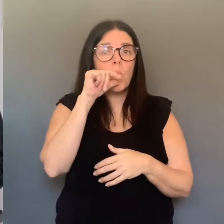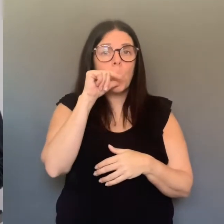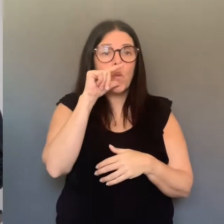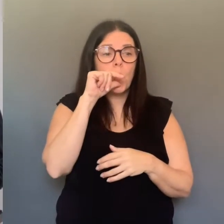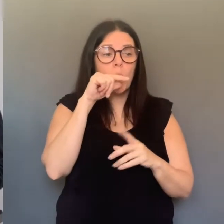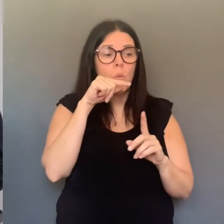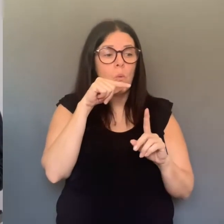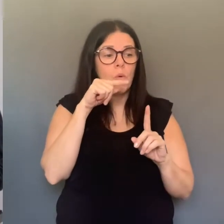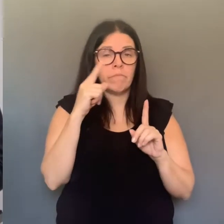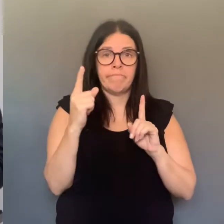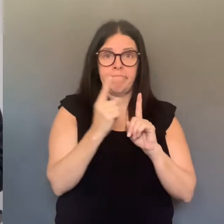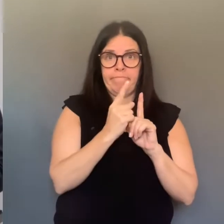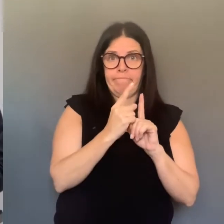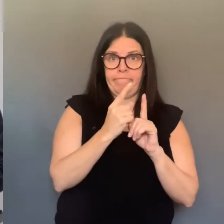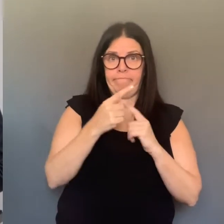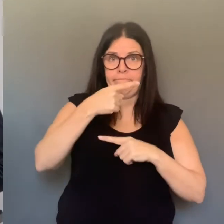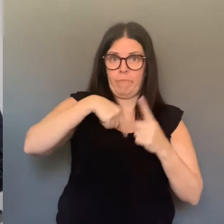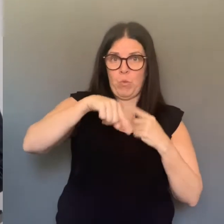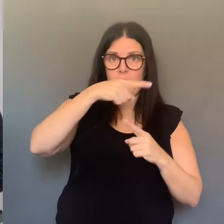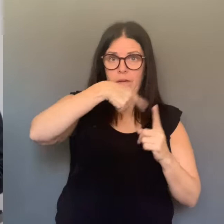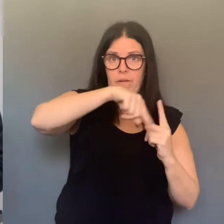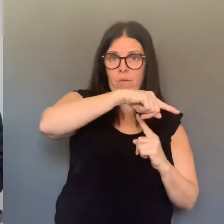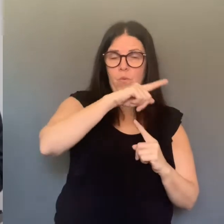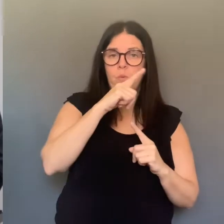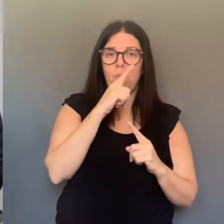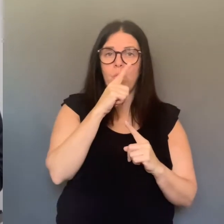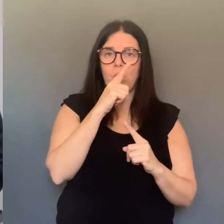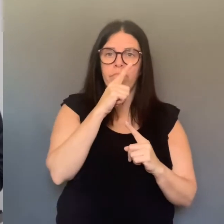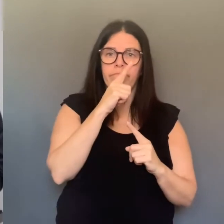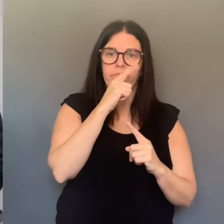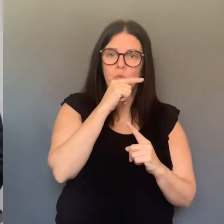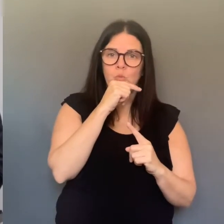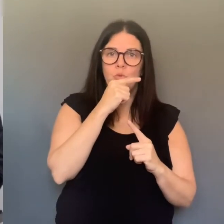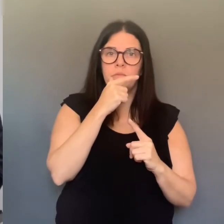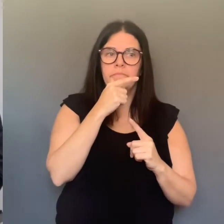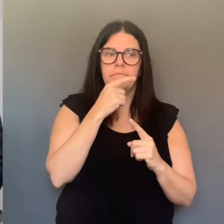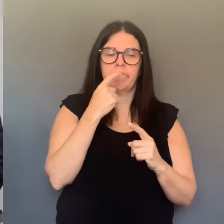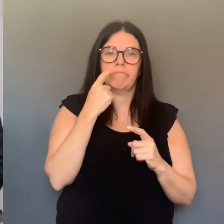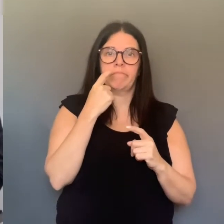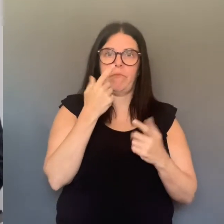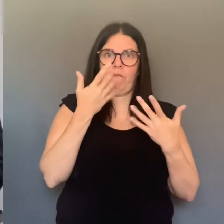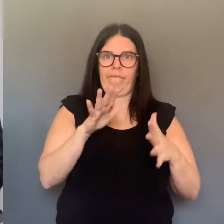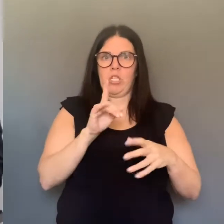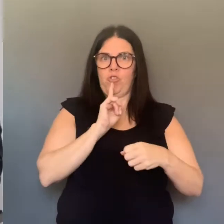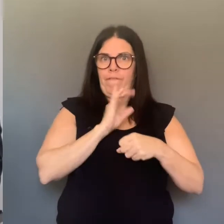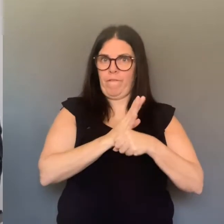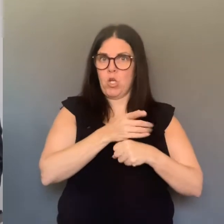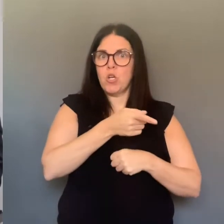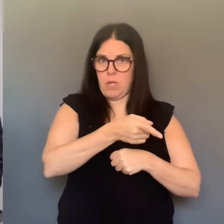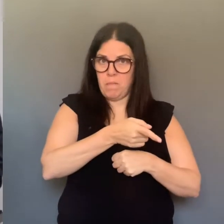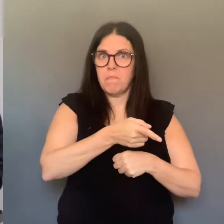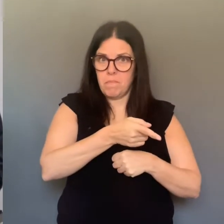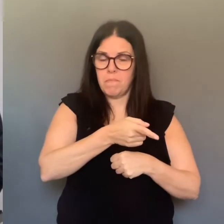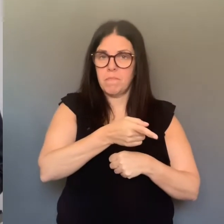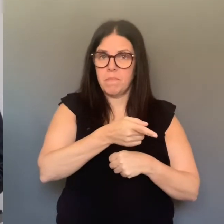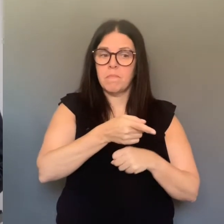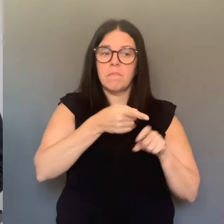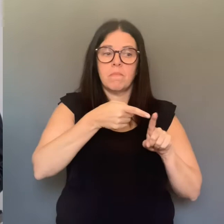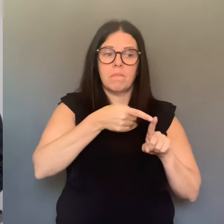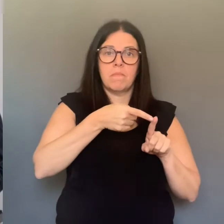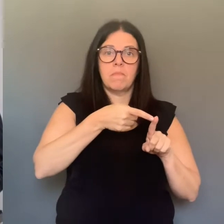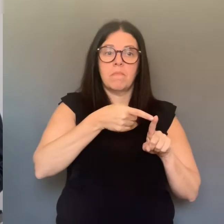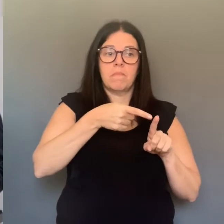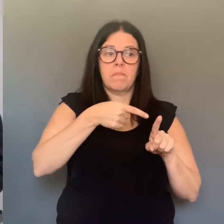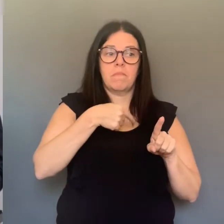but something that is recommended by health unit would be those who are in close contact with some of those people